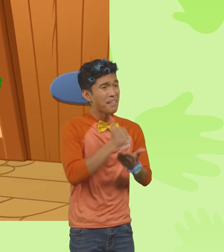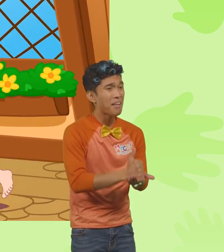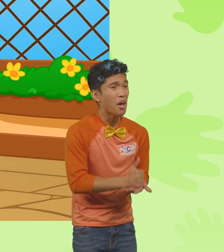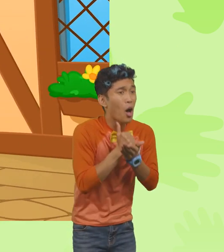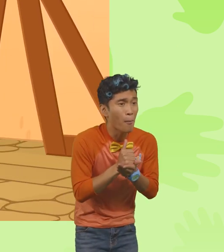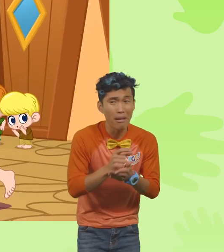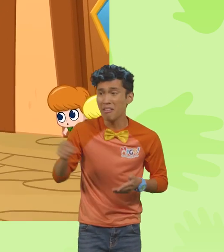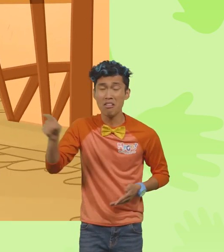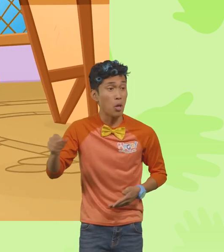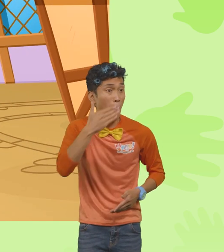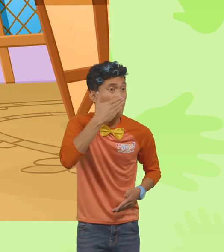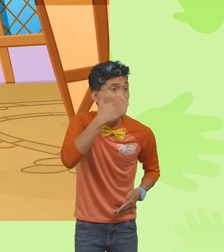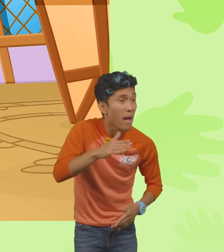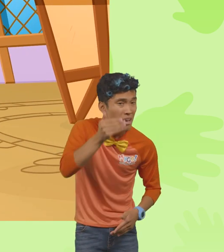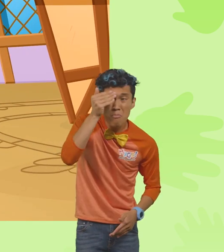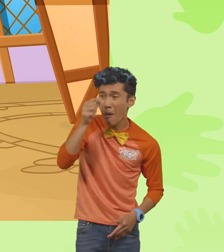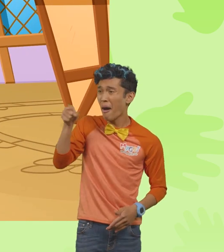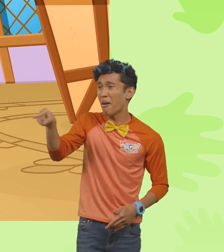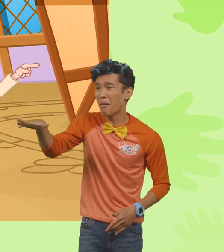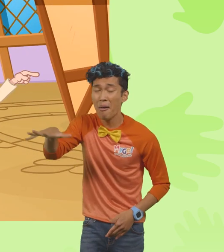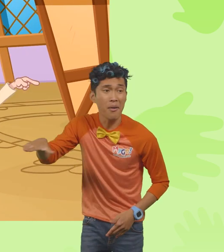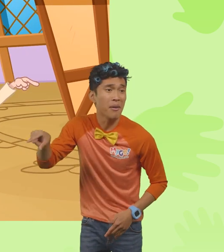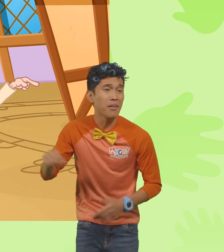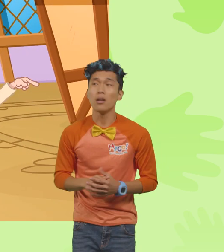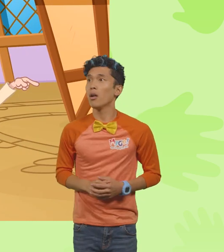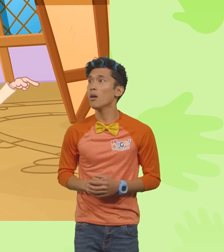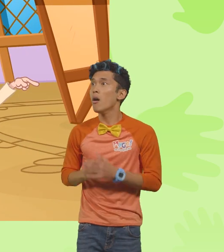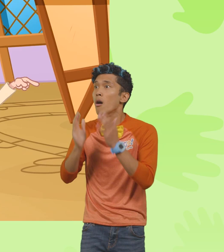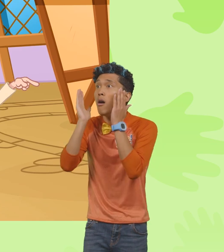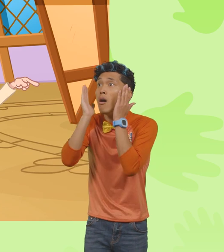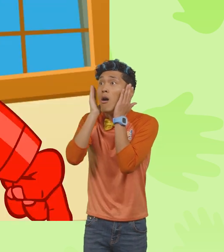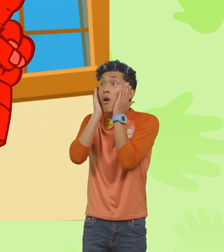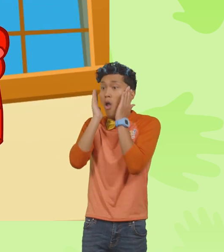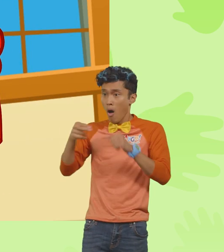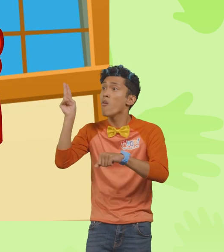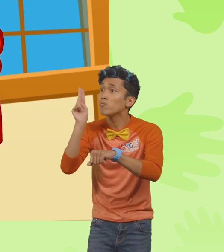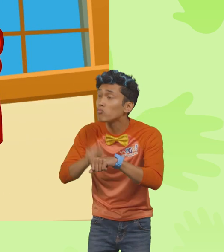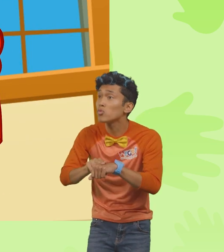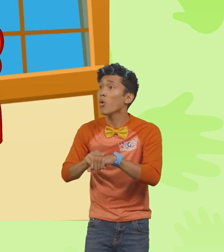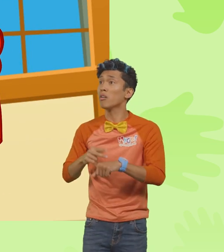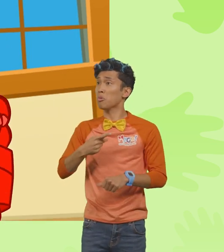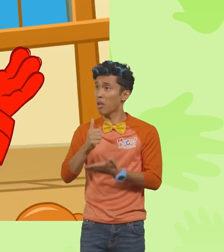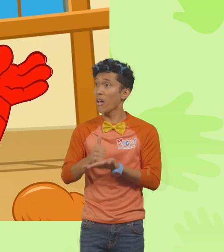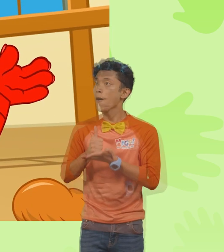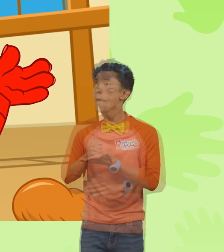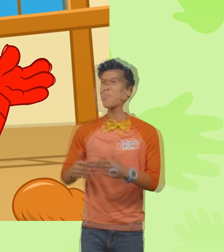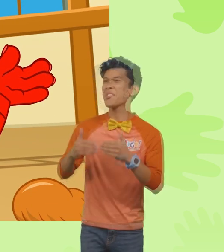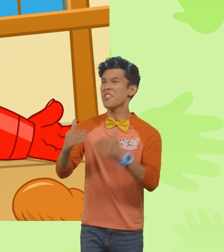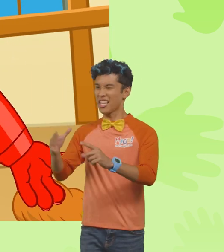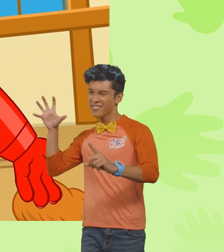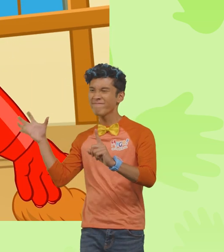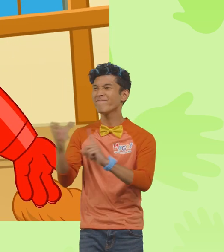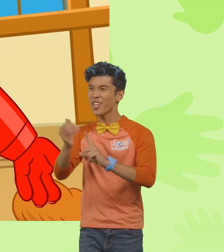help. There's a terrible pirate at the docks. Oh, no. Of course we'll help. Let's catch